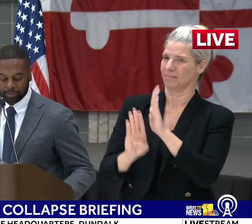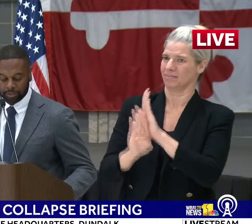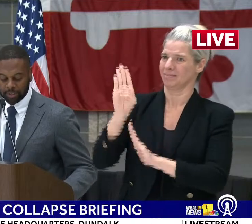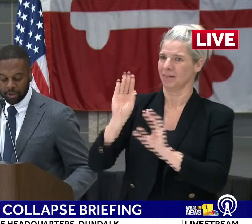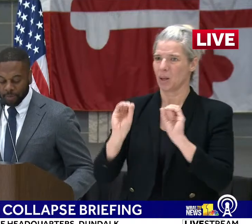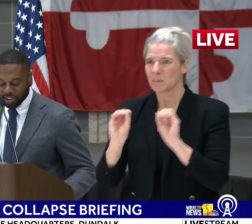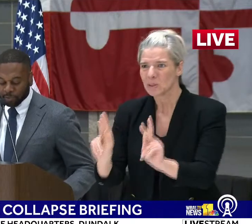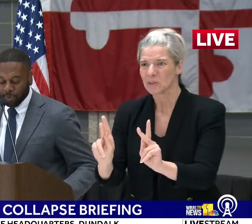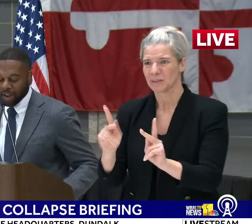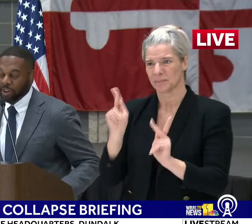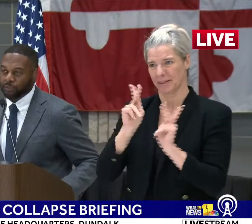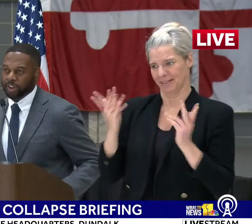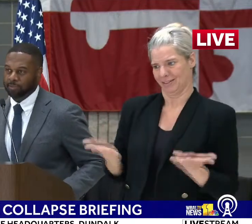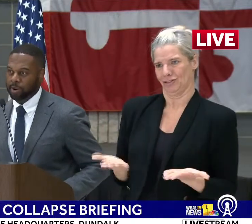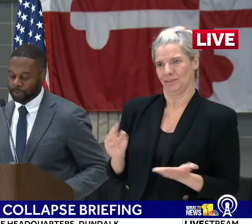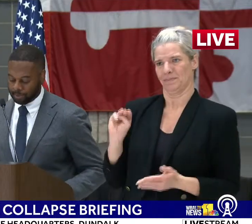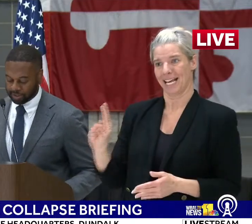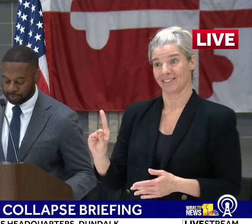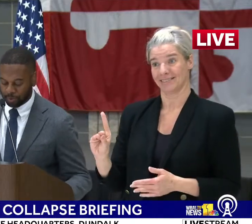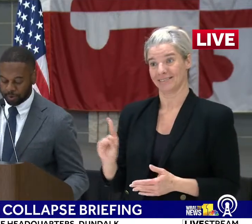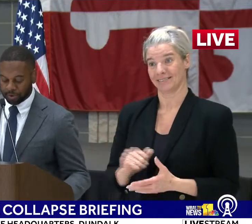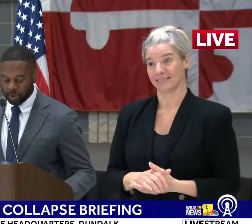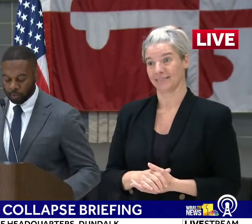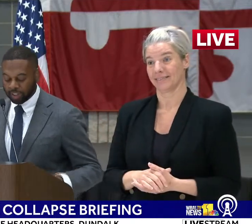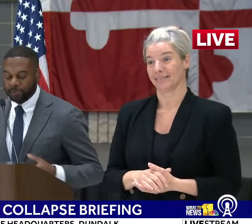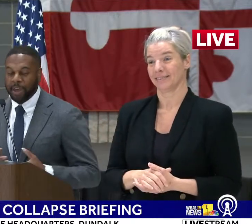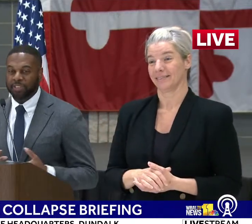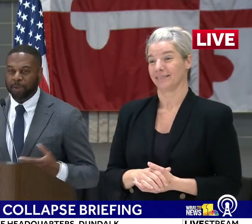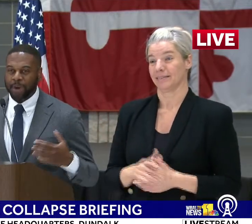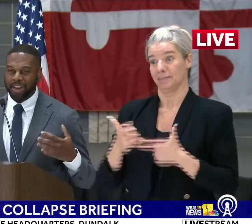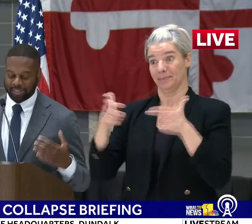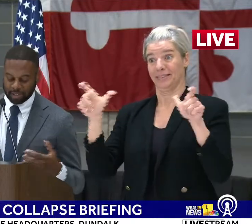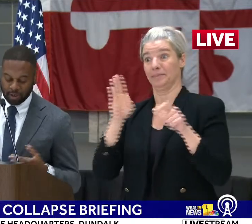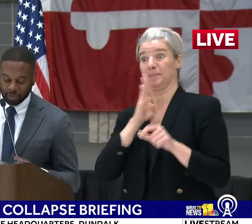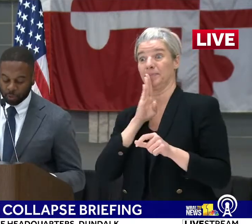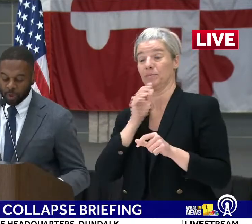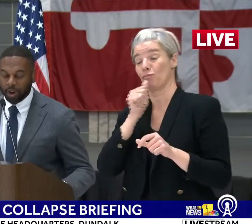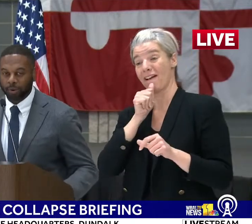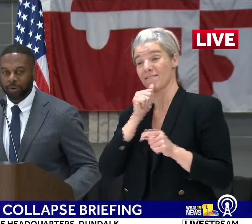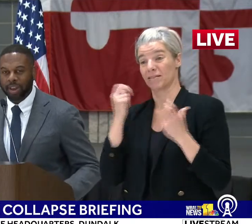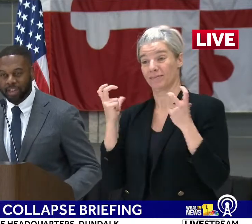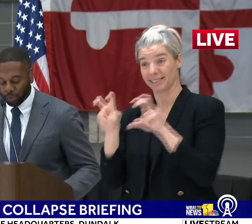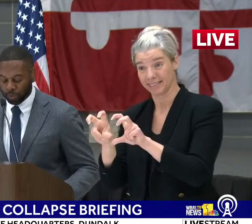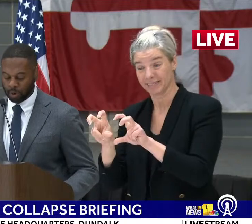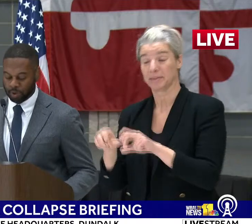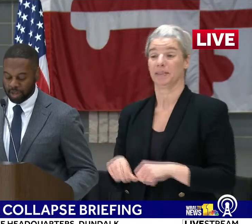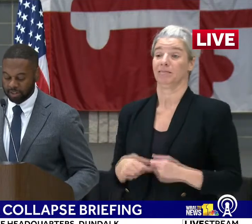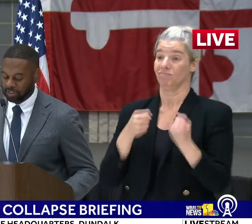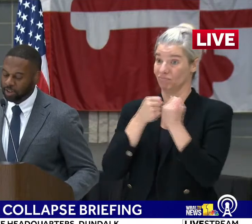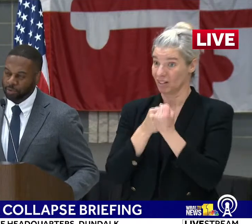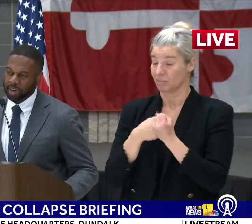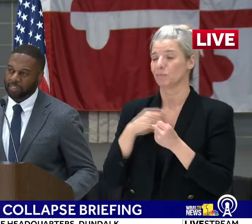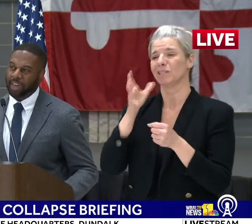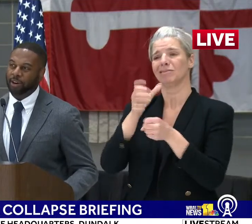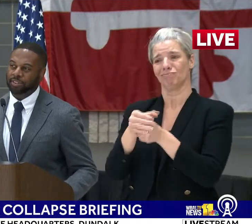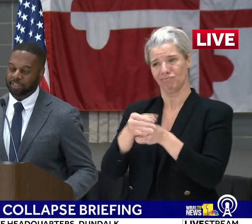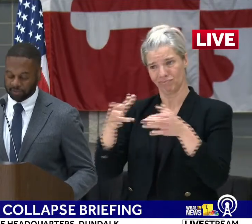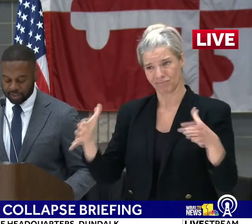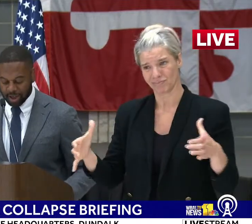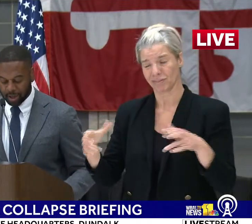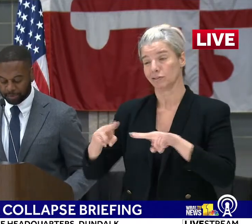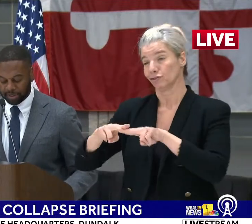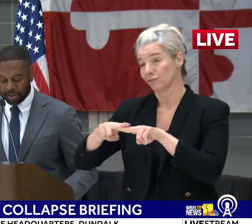for America. Major private investment and public support will expand the capacity along the water and the railways,